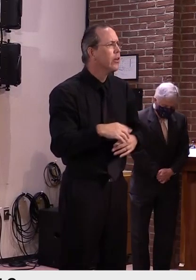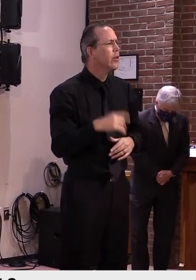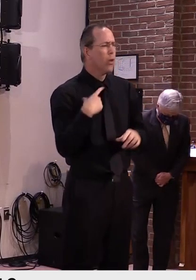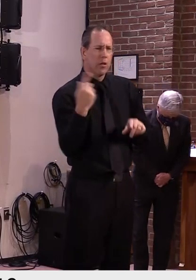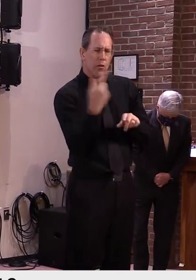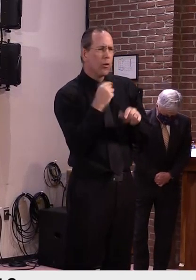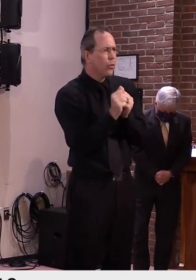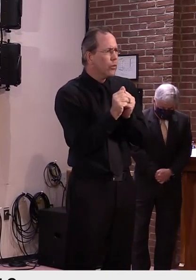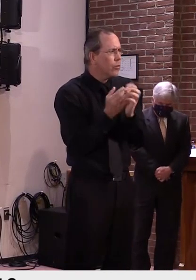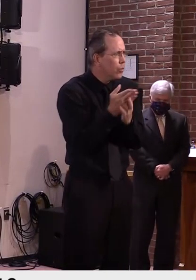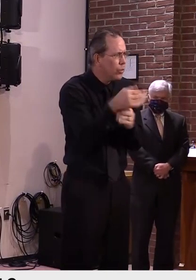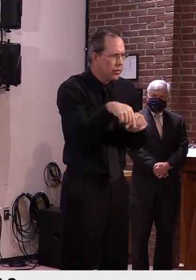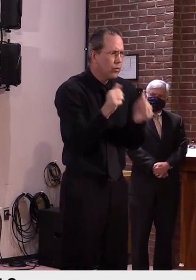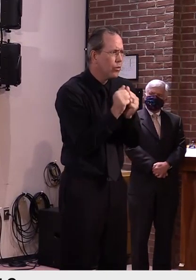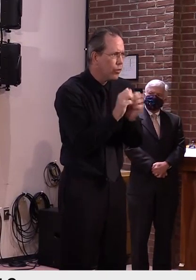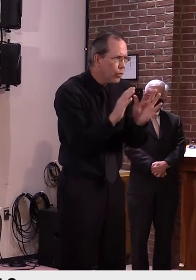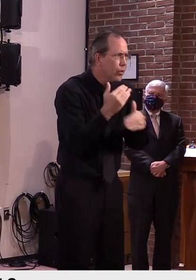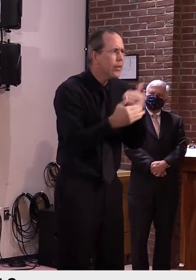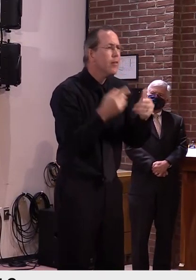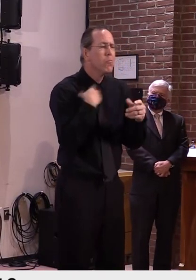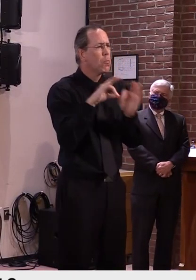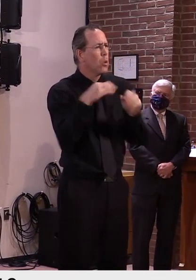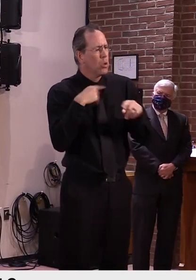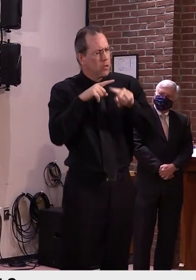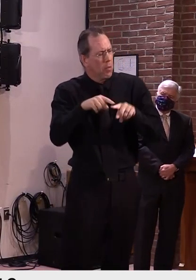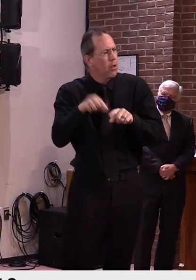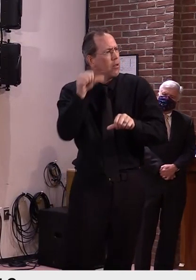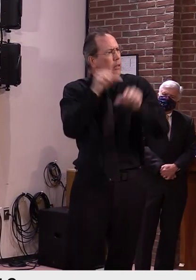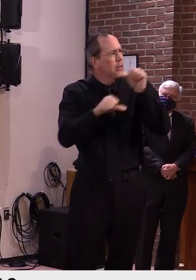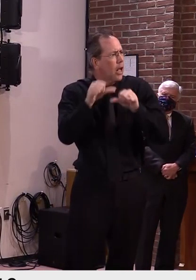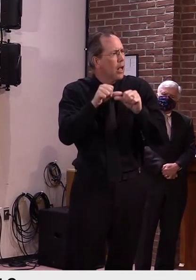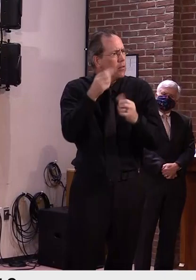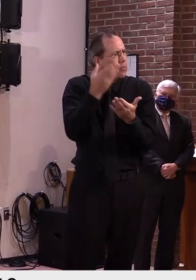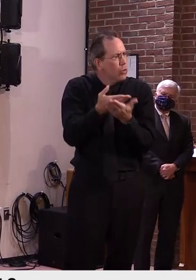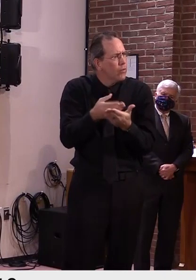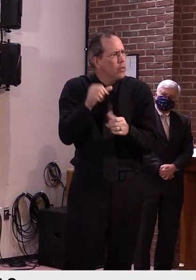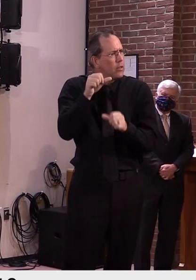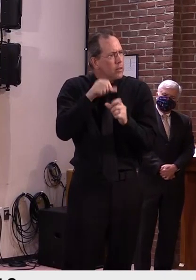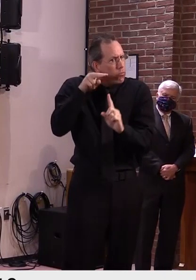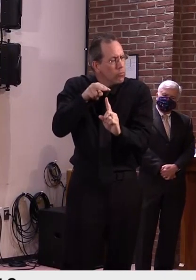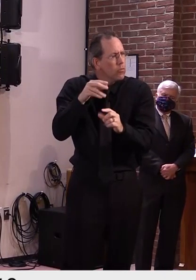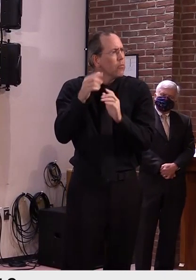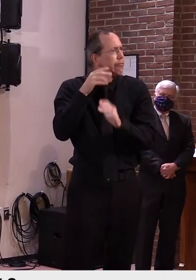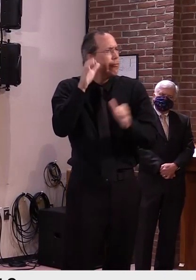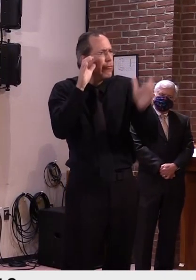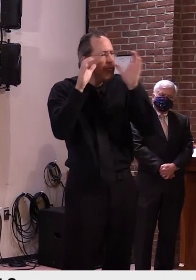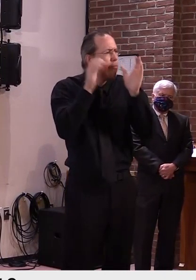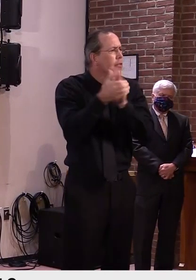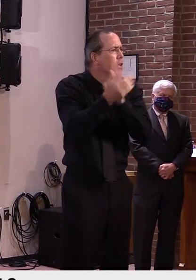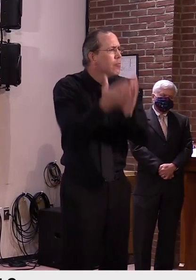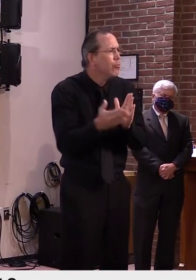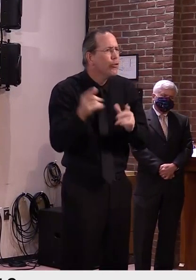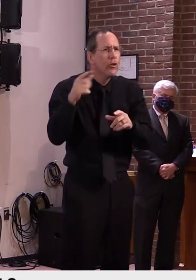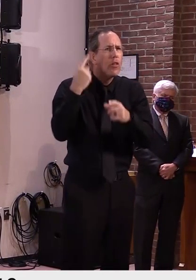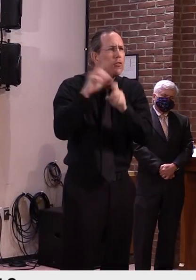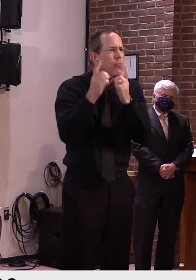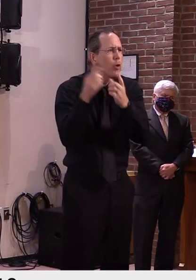importantly, the expertise of the teams at health, education, emergency management, and